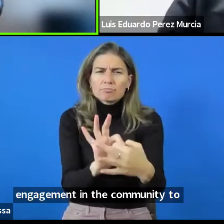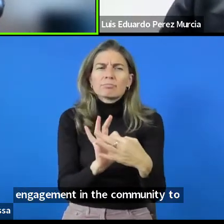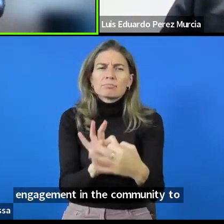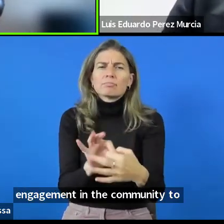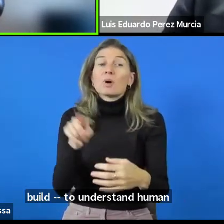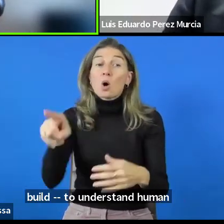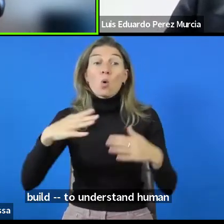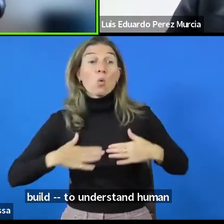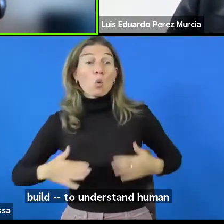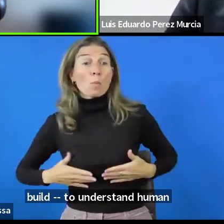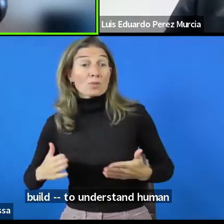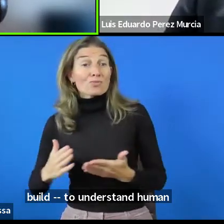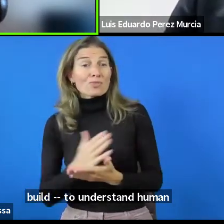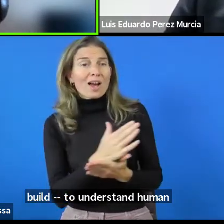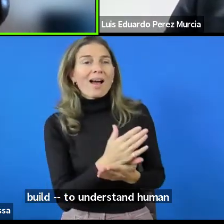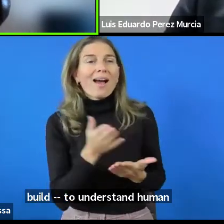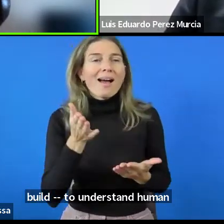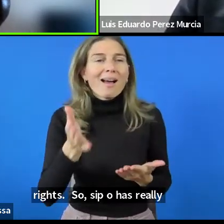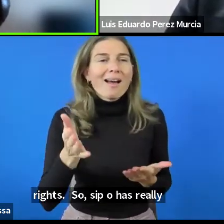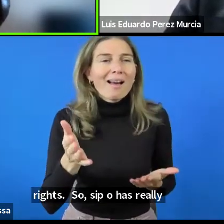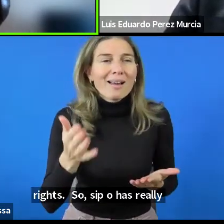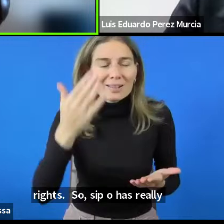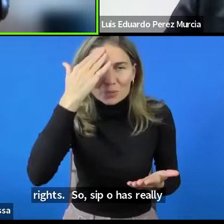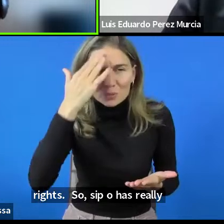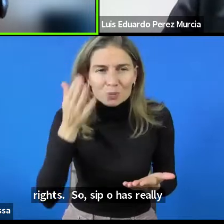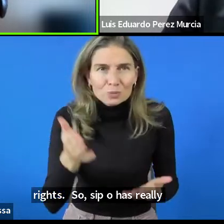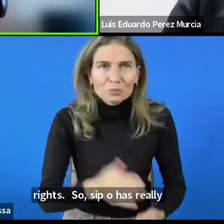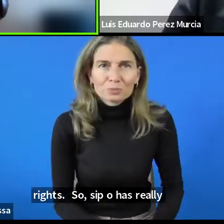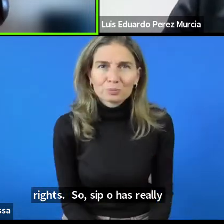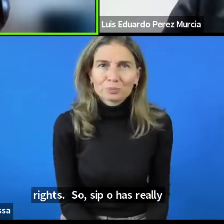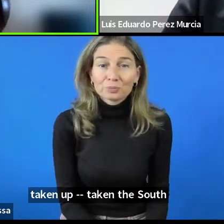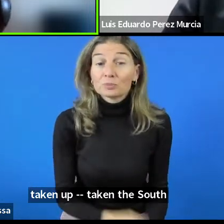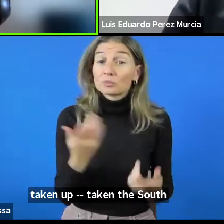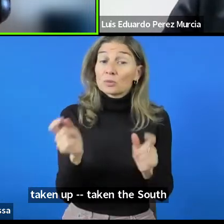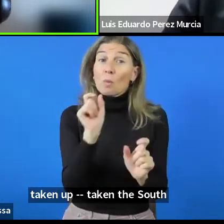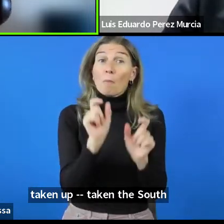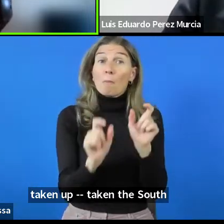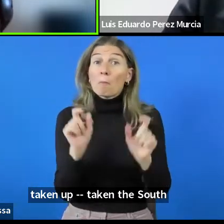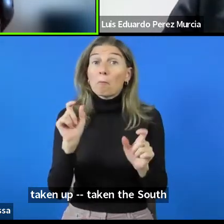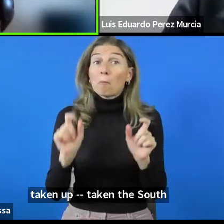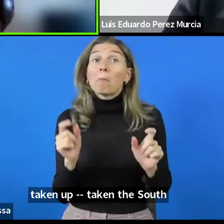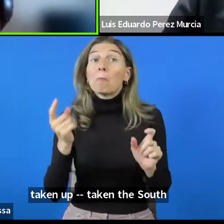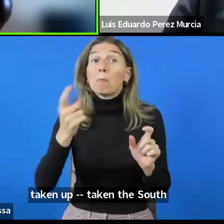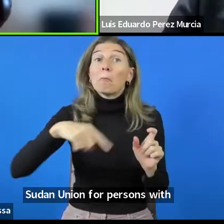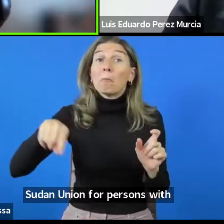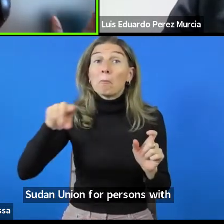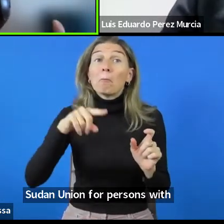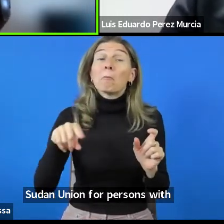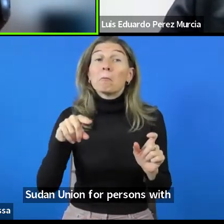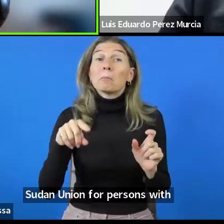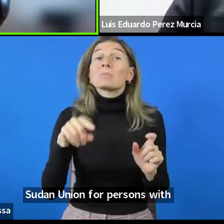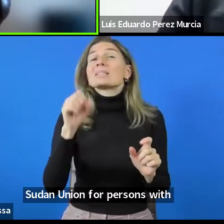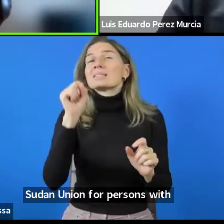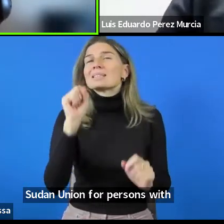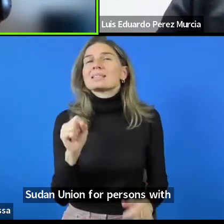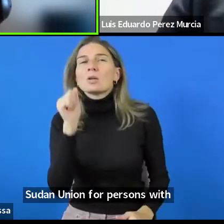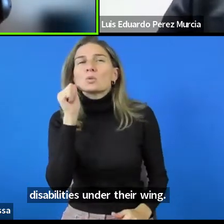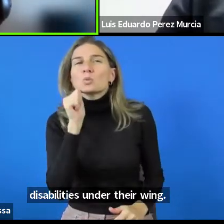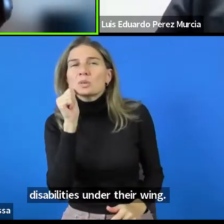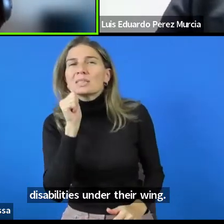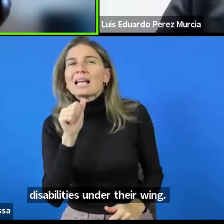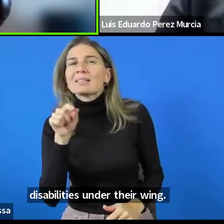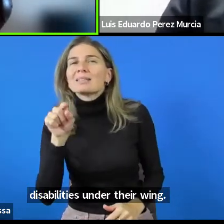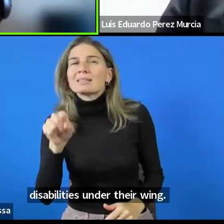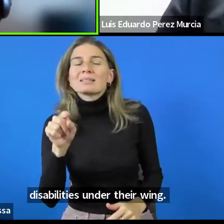taken the South Sudan Union for Persons with Disabilities under their wing. They actually now are they